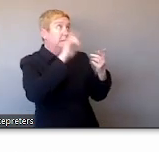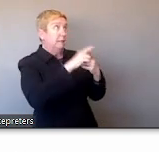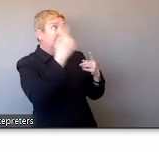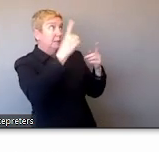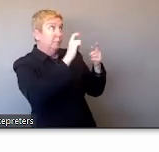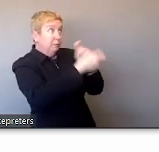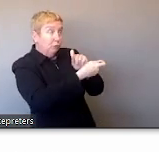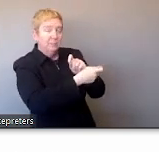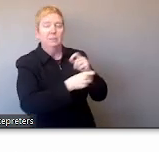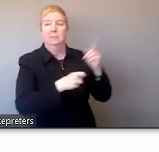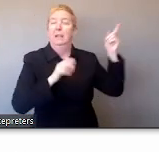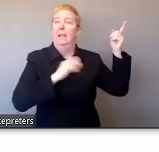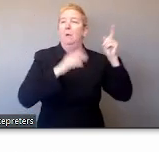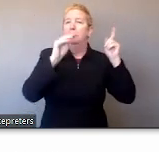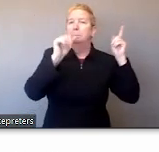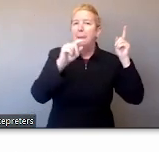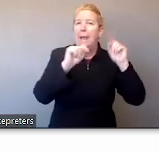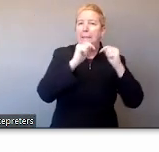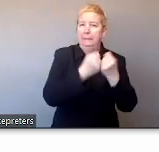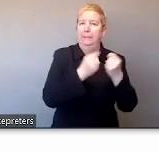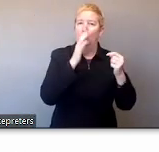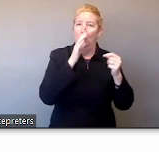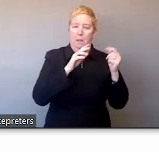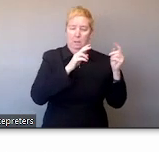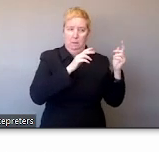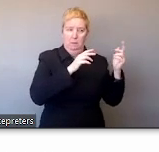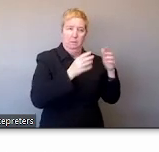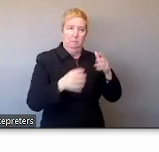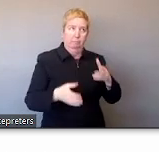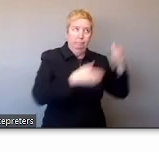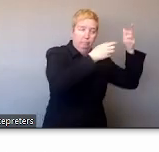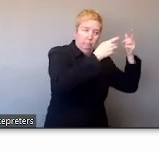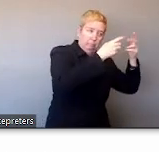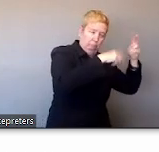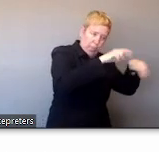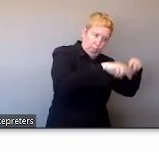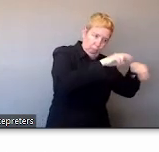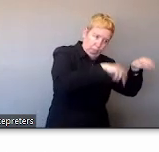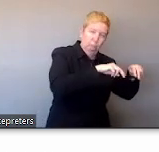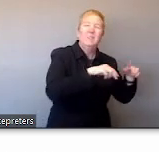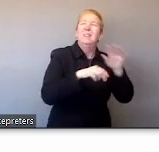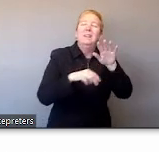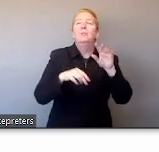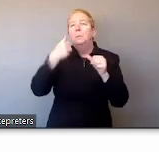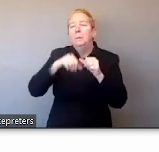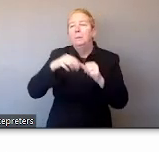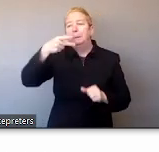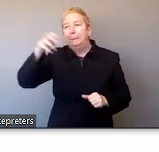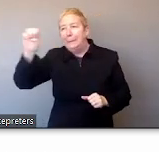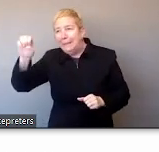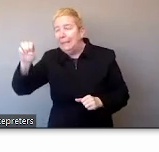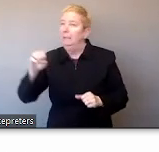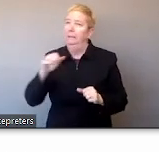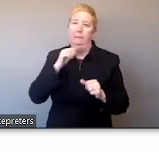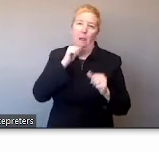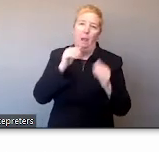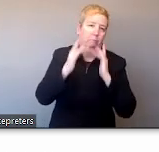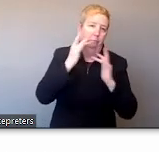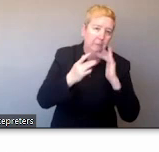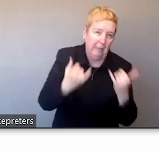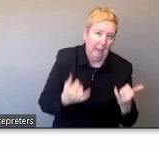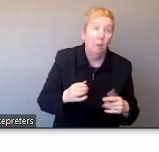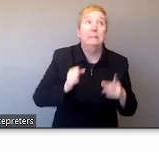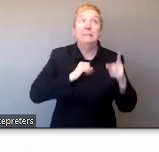at this and revising the scoring system a little bit. PPE is no longer an issue. Staffing is a bigger issue,